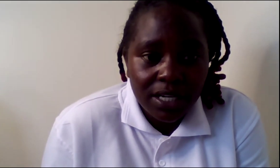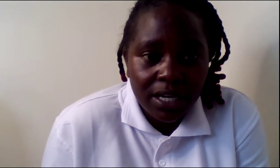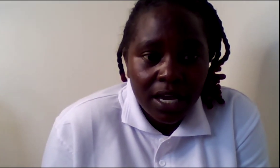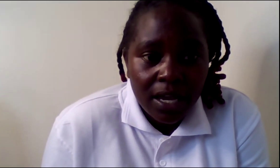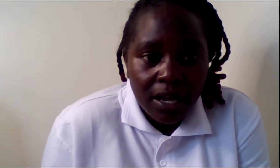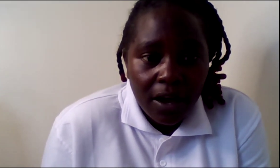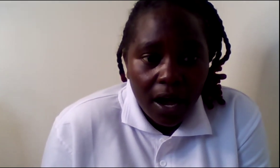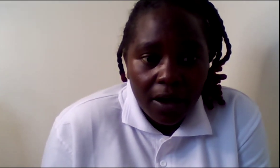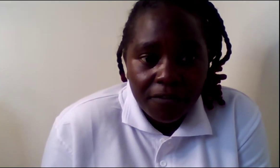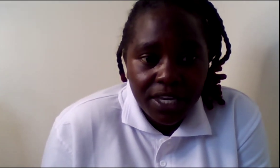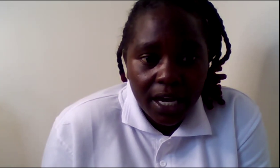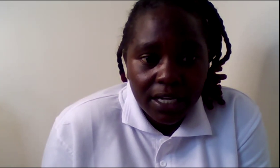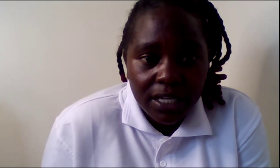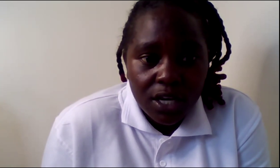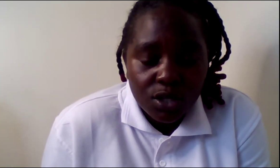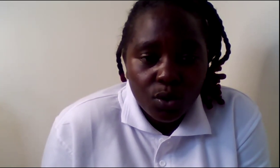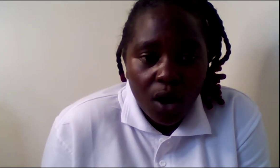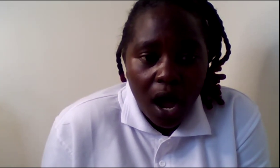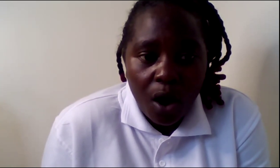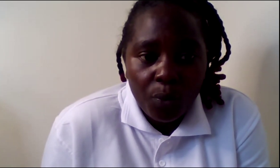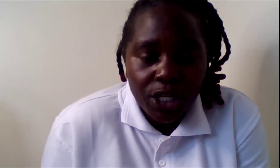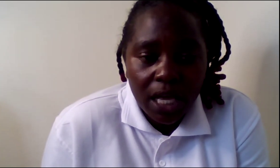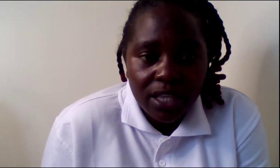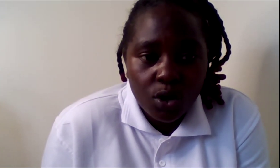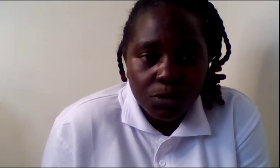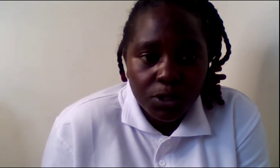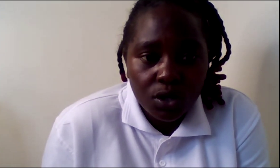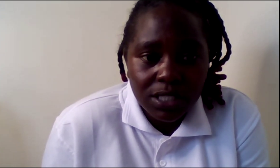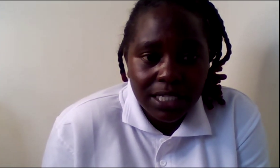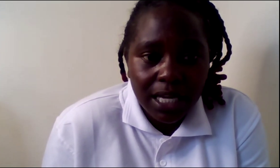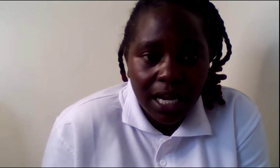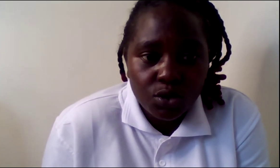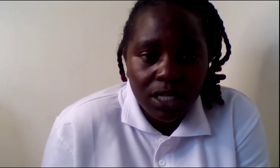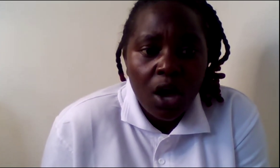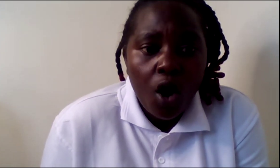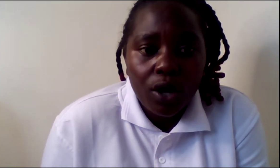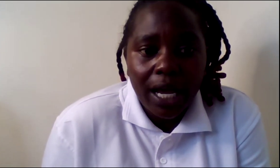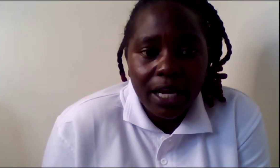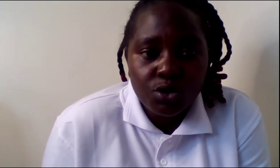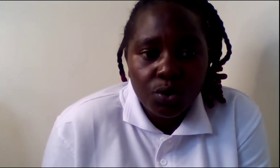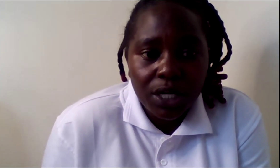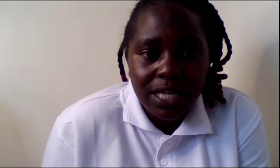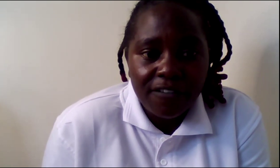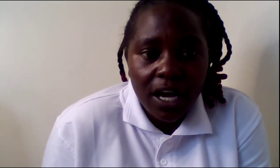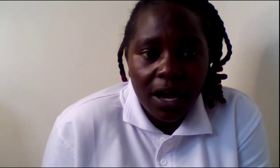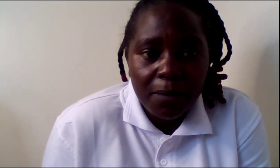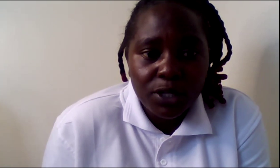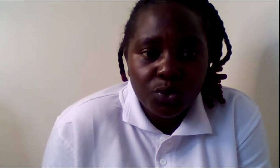screening yearly. So which are these hospitals that they can do it, or can I do it after maybe 2